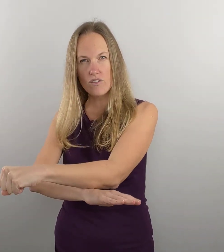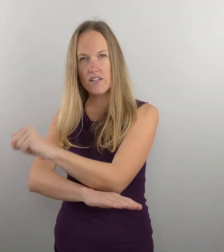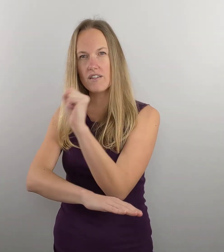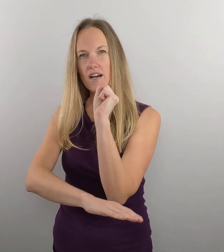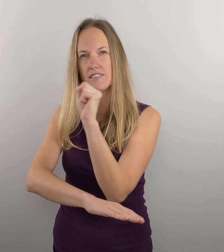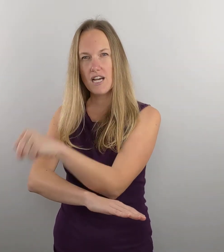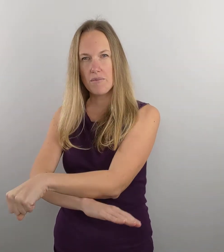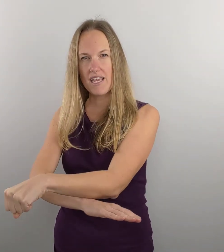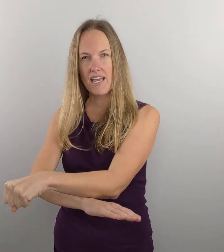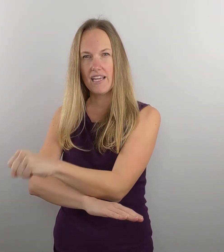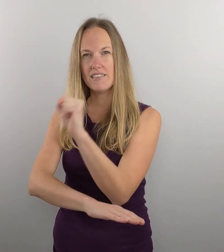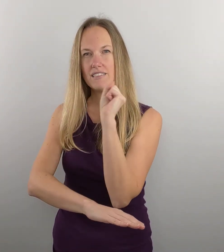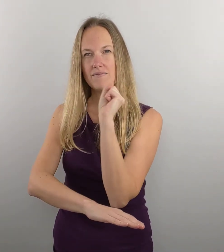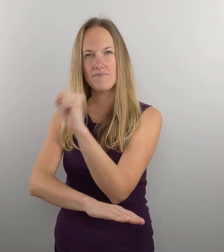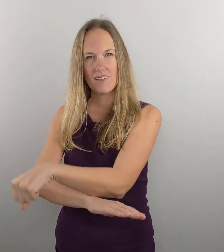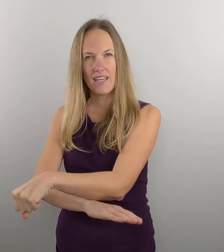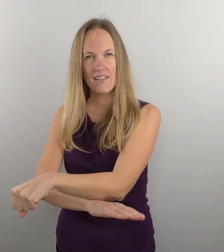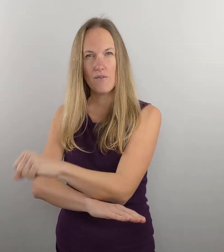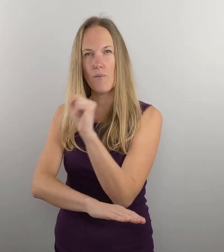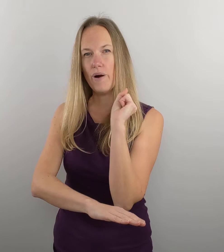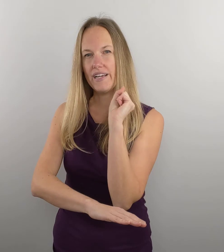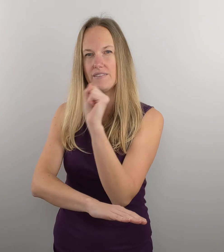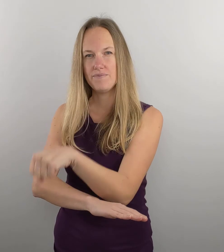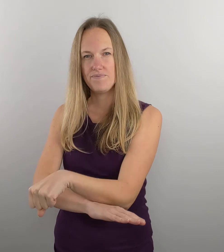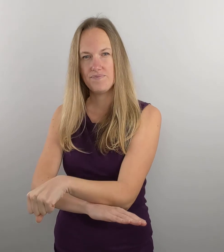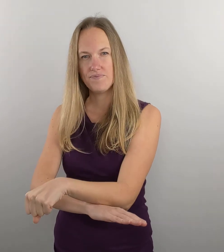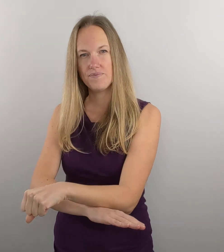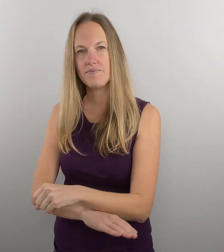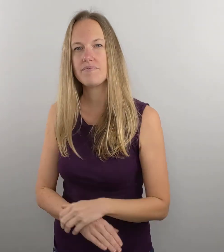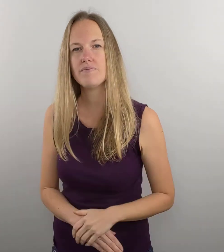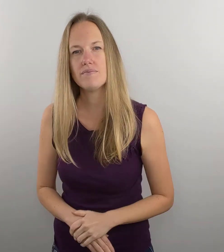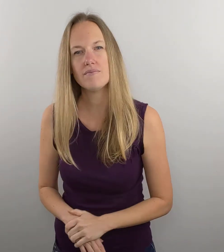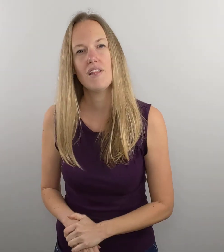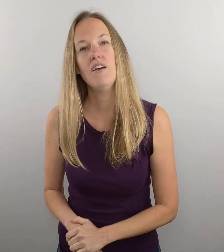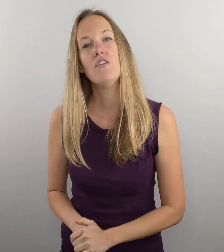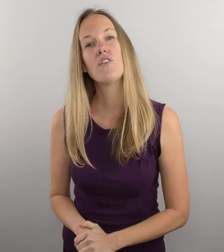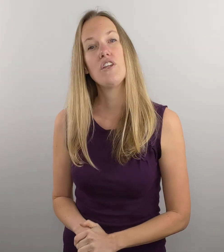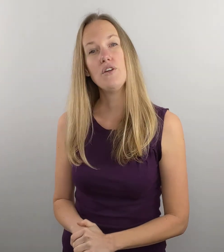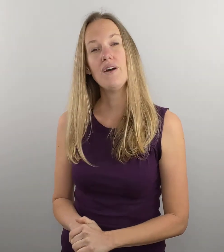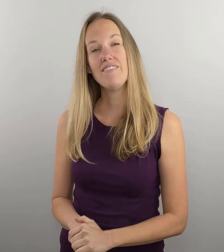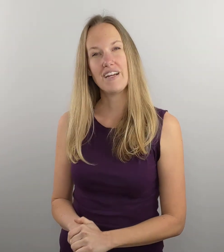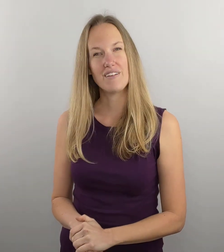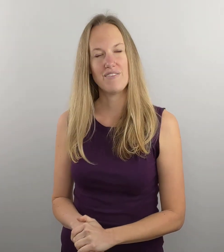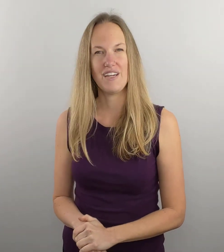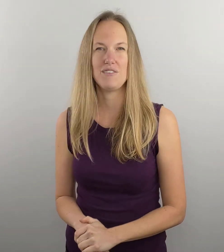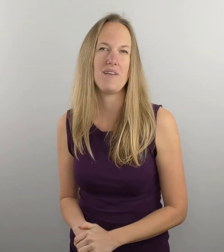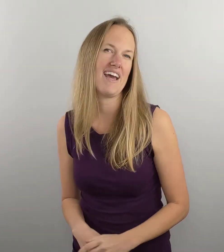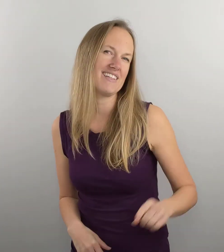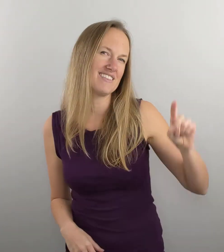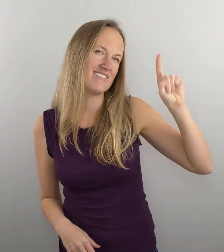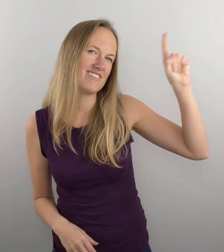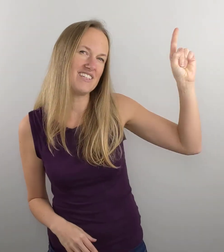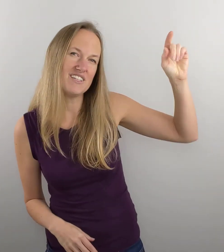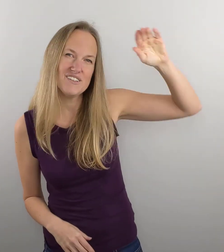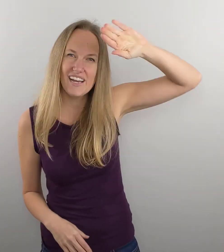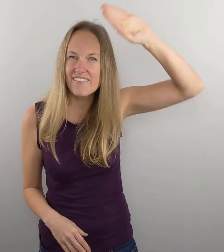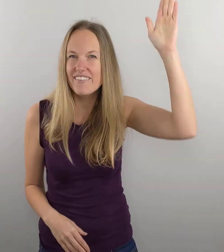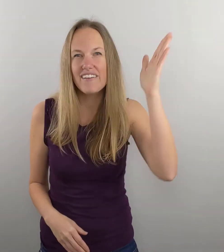your non-dominant hand. Okay, 1. For you have never failed me yet. For you have